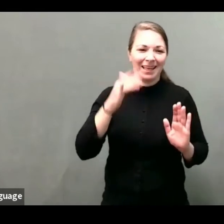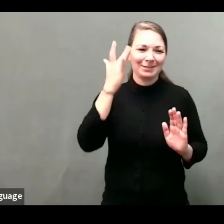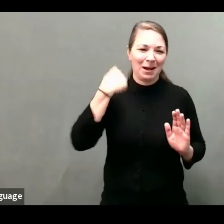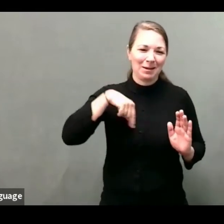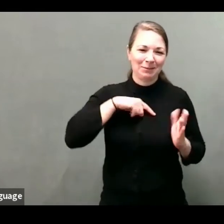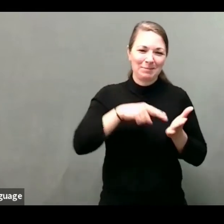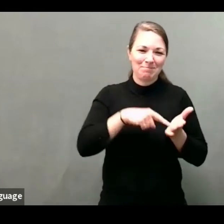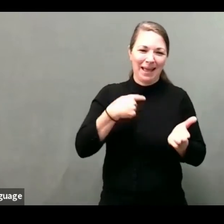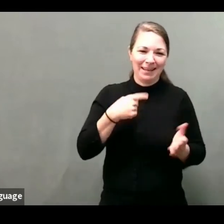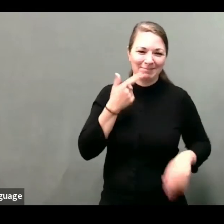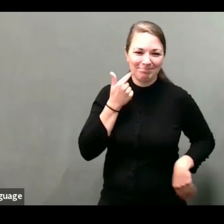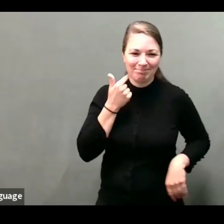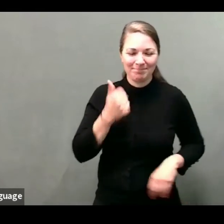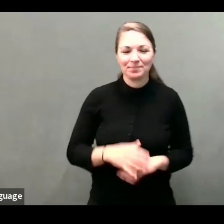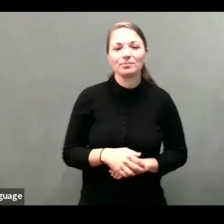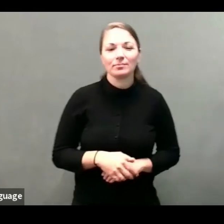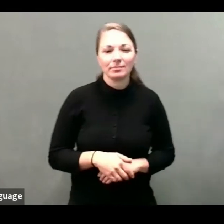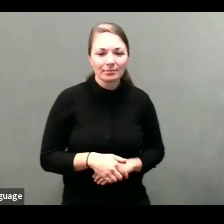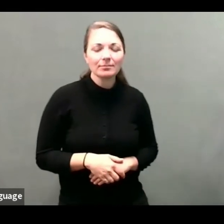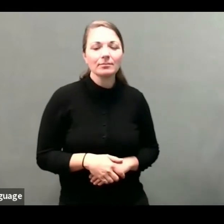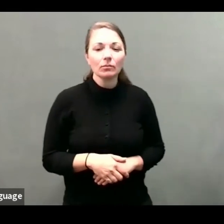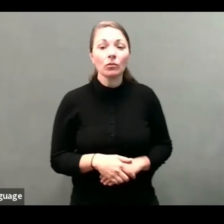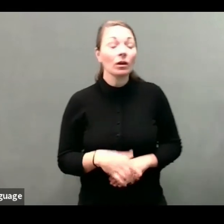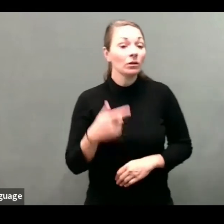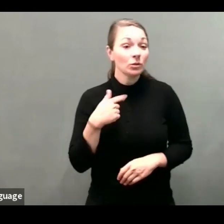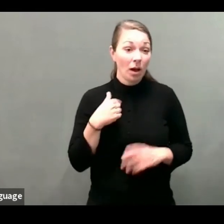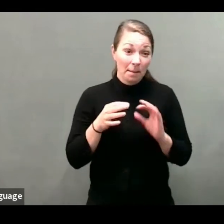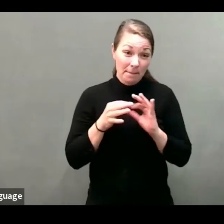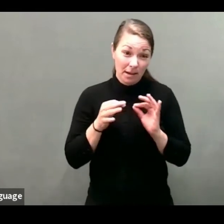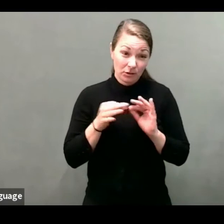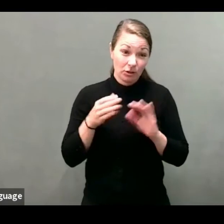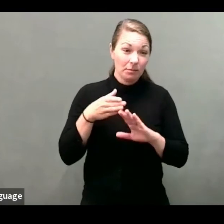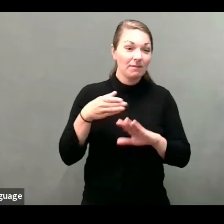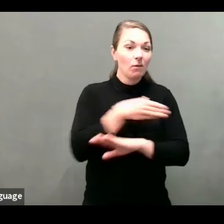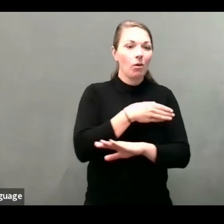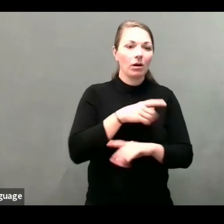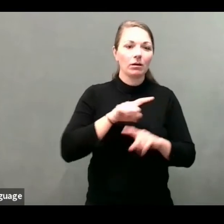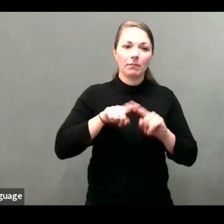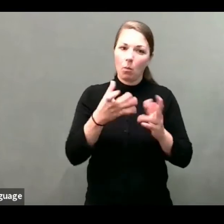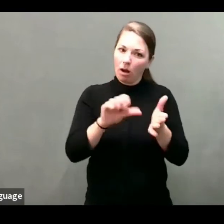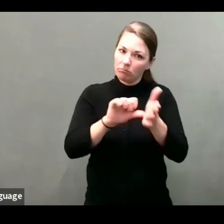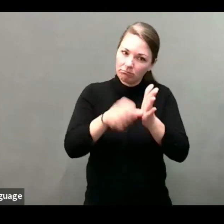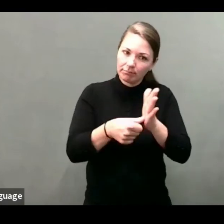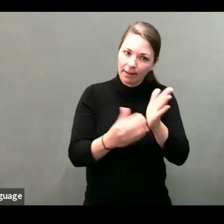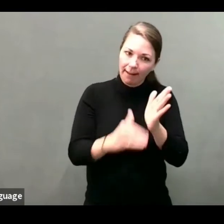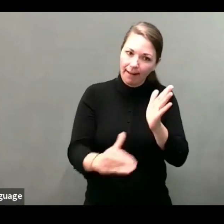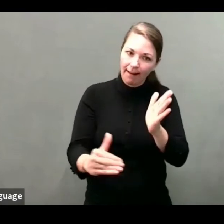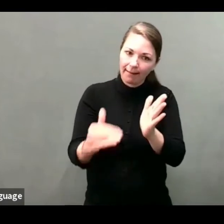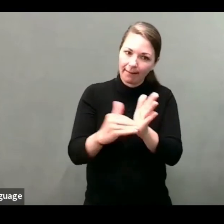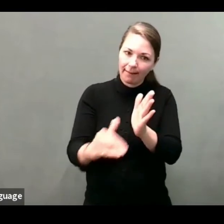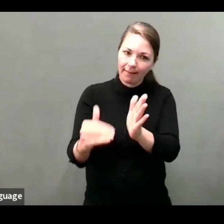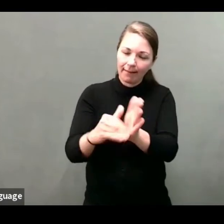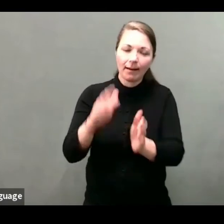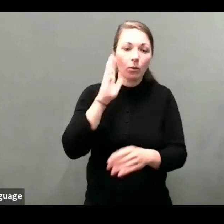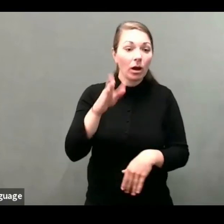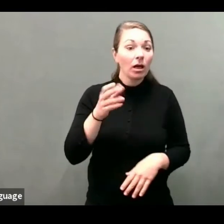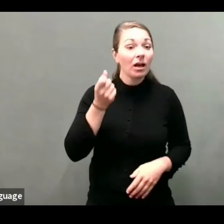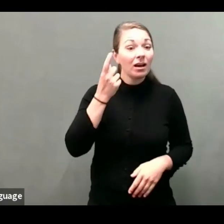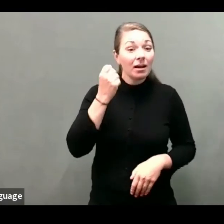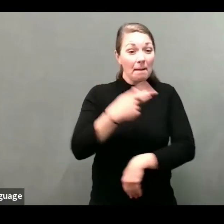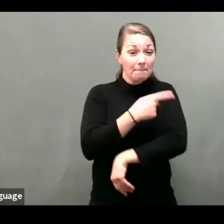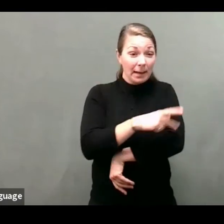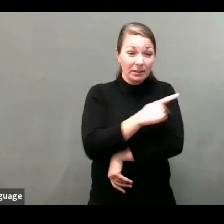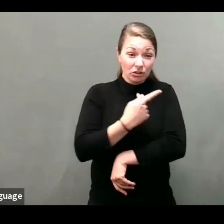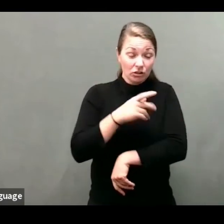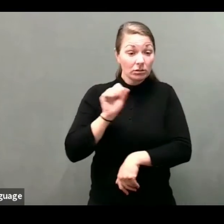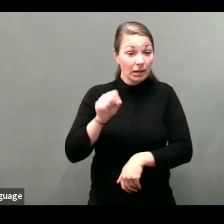So I mentioned this before, but I said I was going to keep mentioning it, and I will. Patients can accept or decline